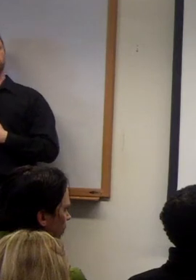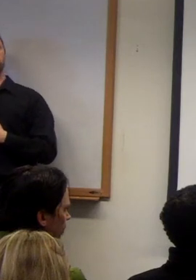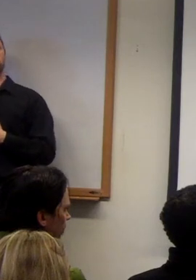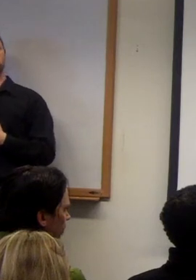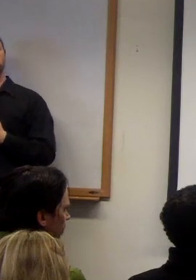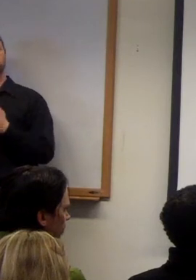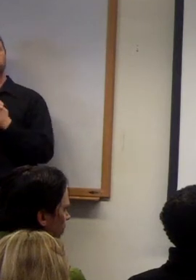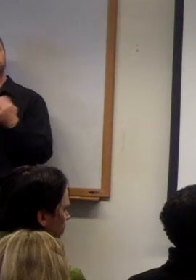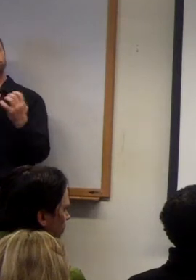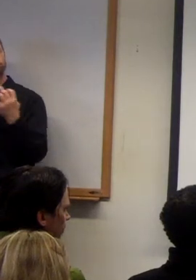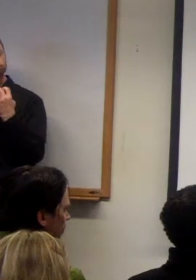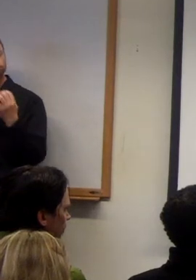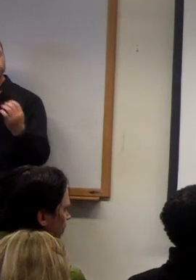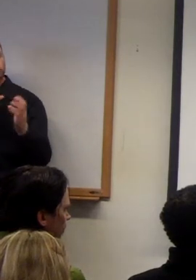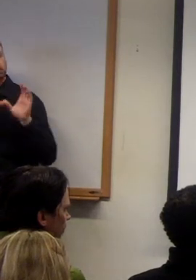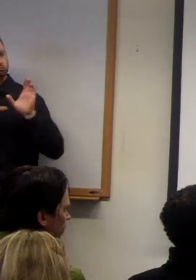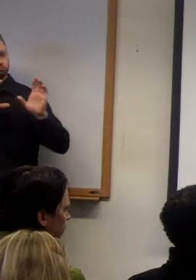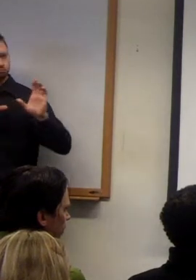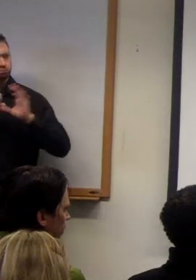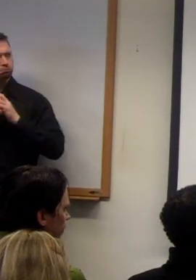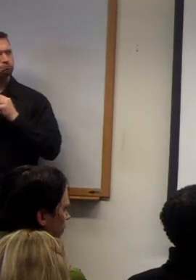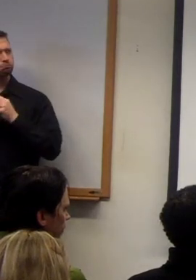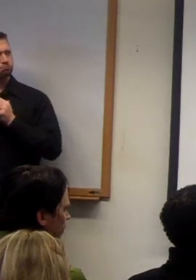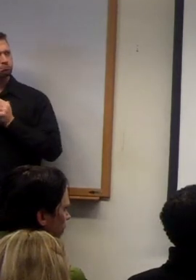back and forth for a little while.